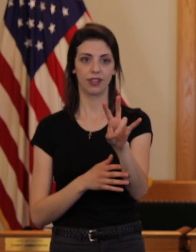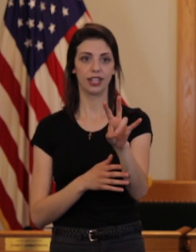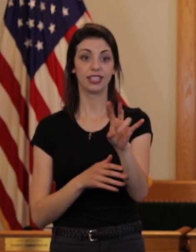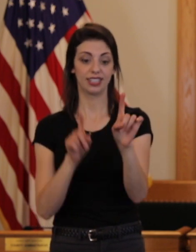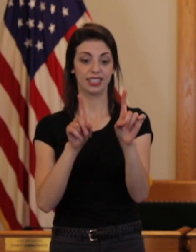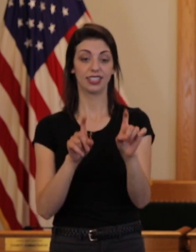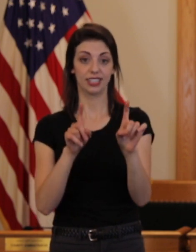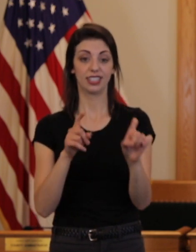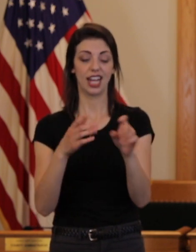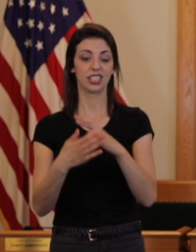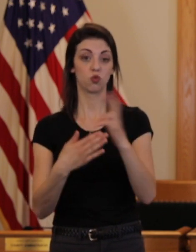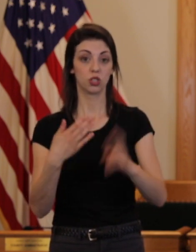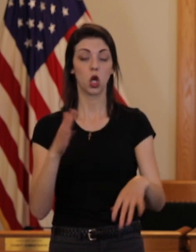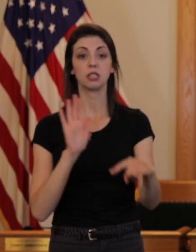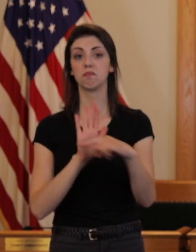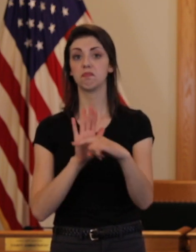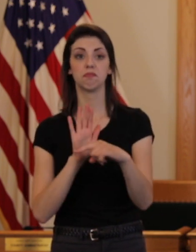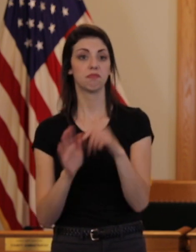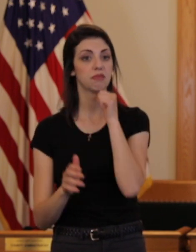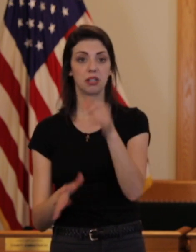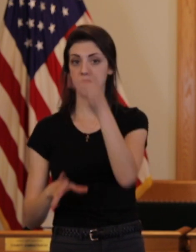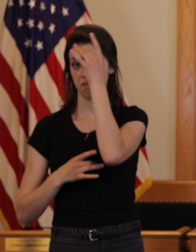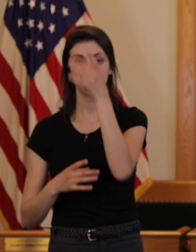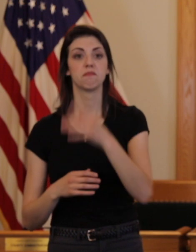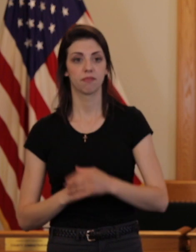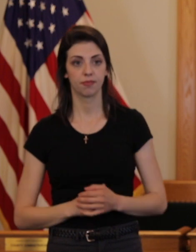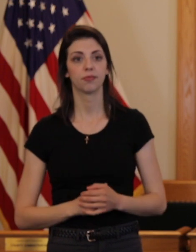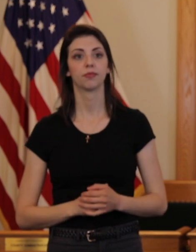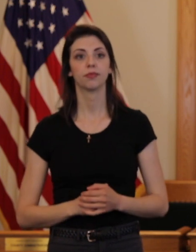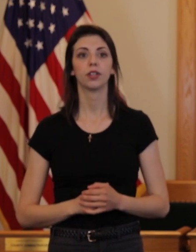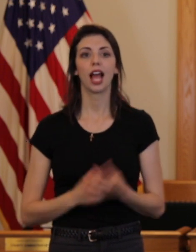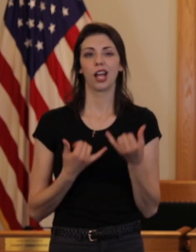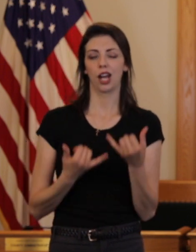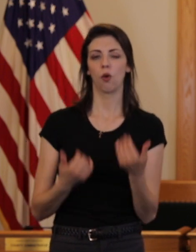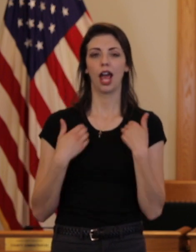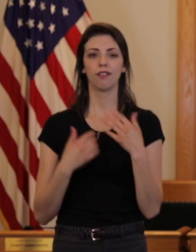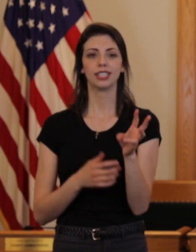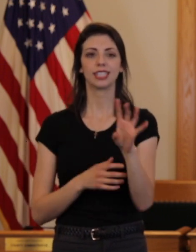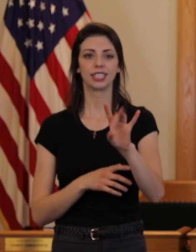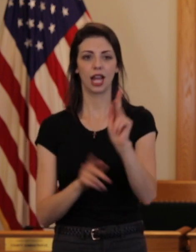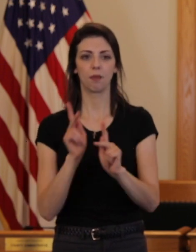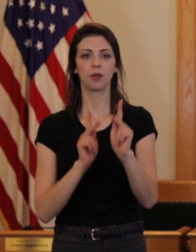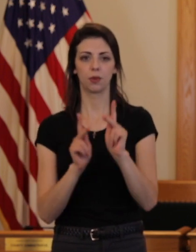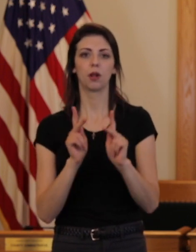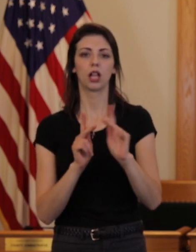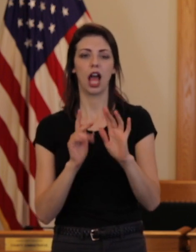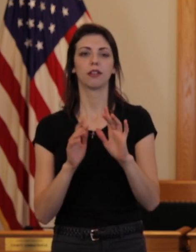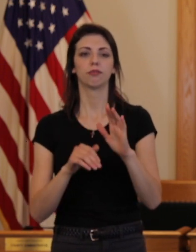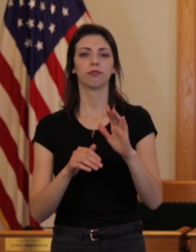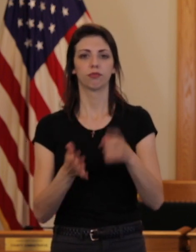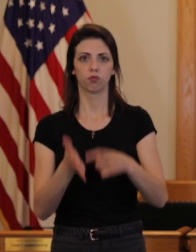4,947 negative test results have been returned to the health department. And we currently have 68 residents